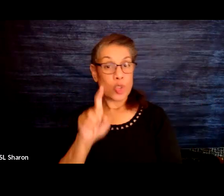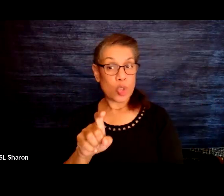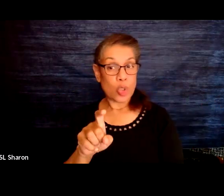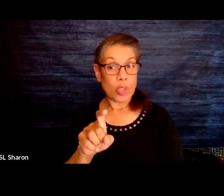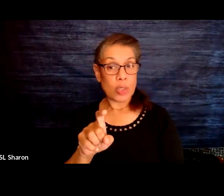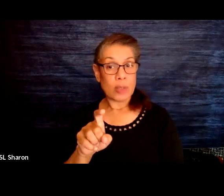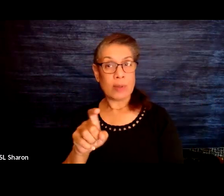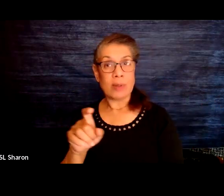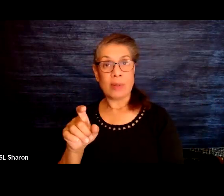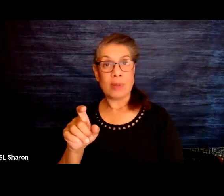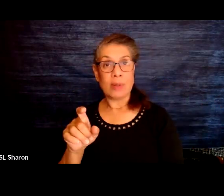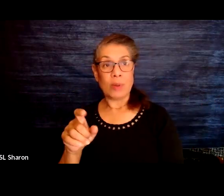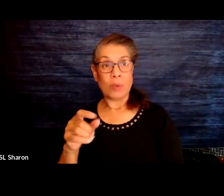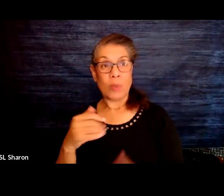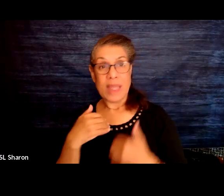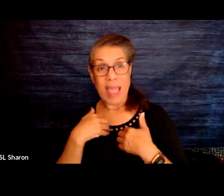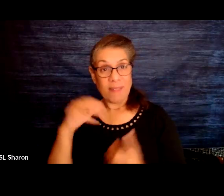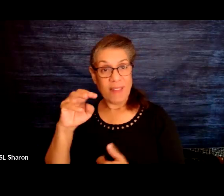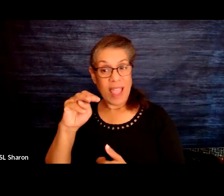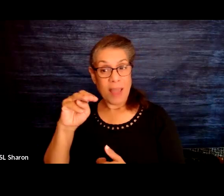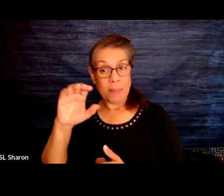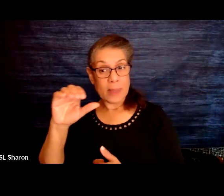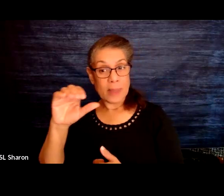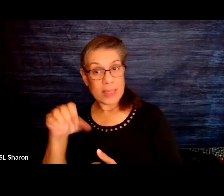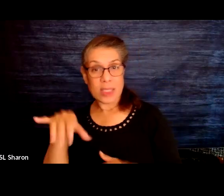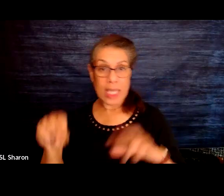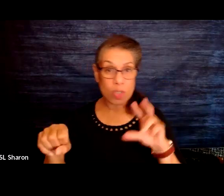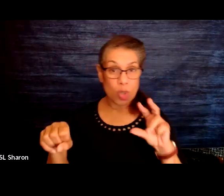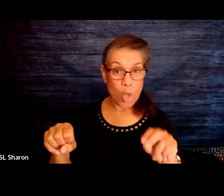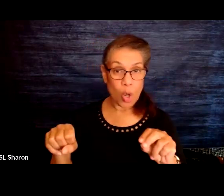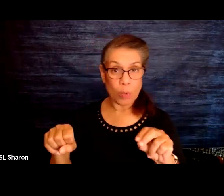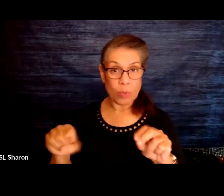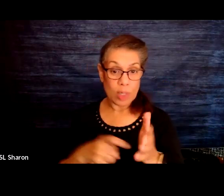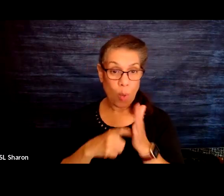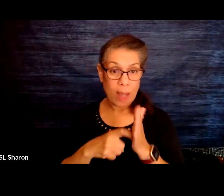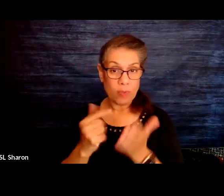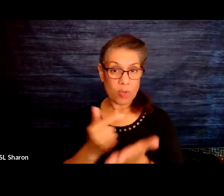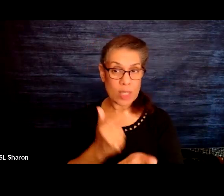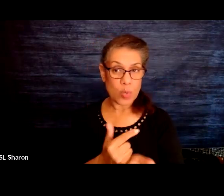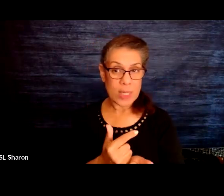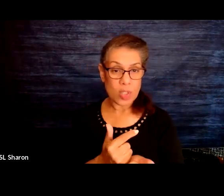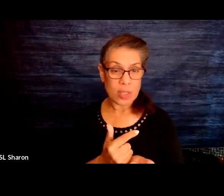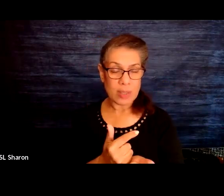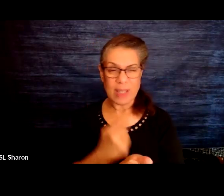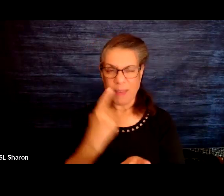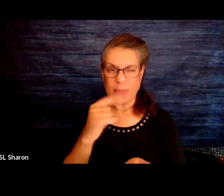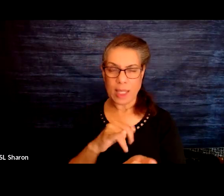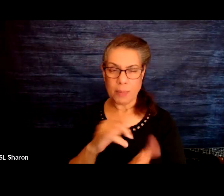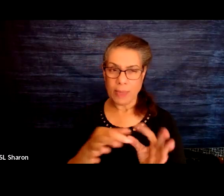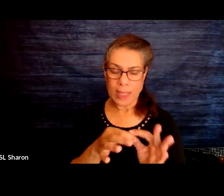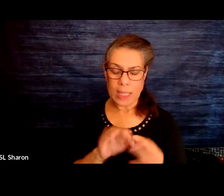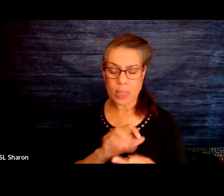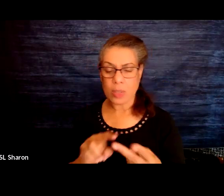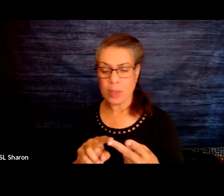that the state had, should we or should we not have MCAS as a graduation requirement? And the thought of